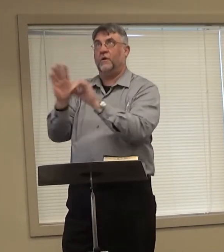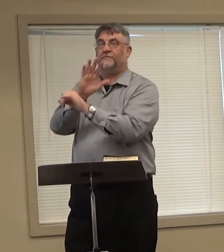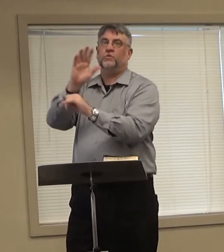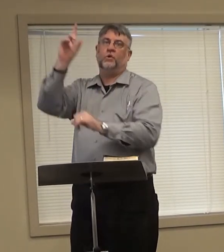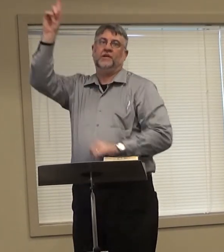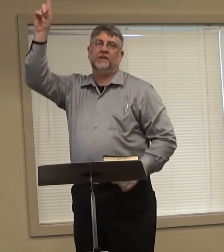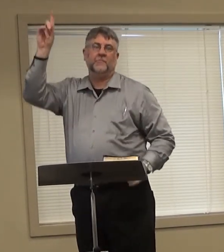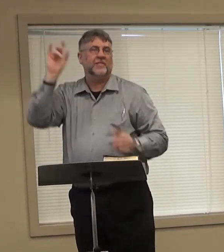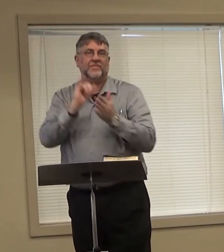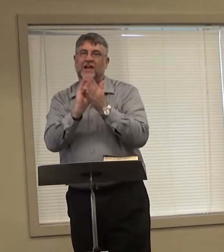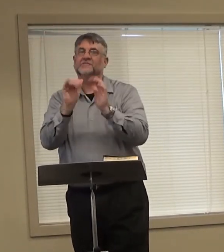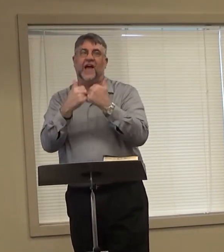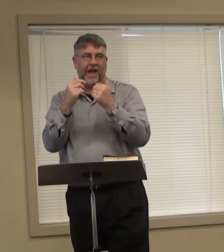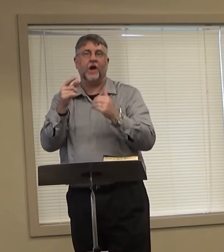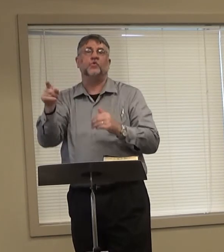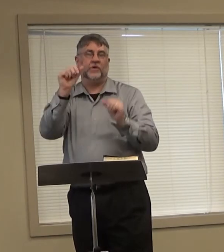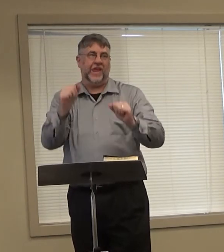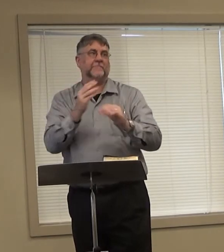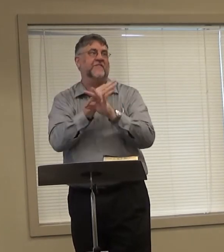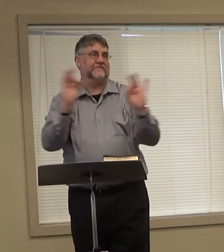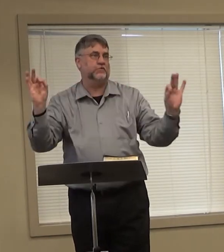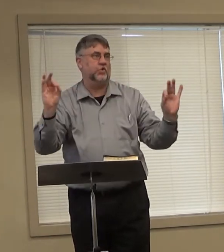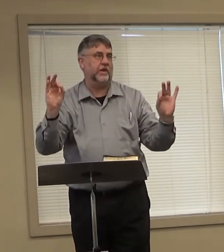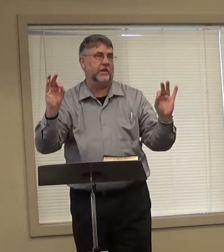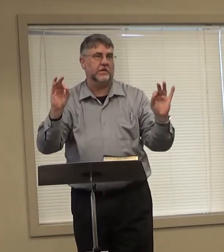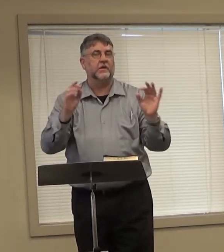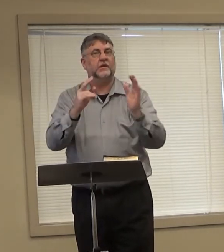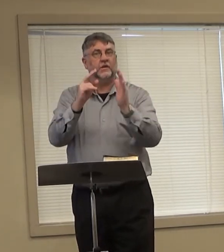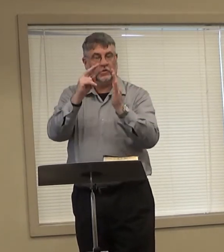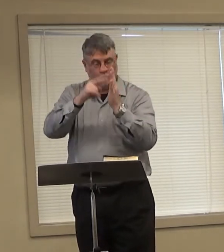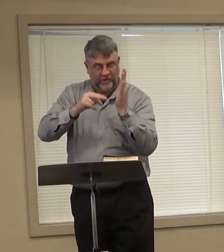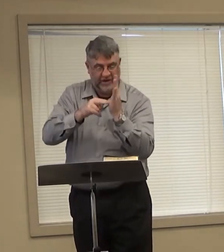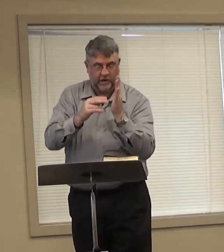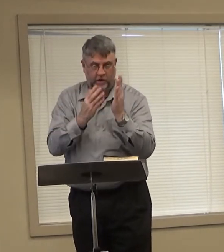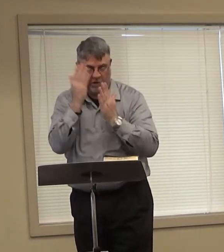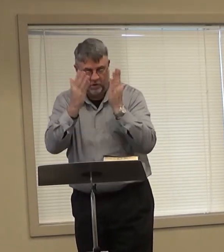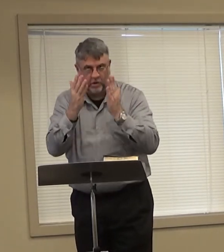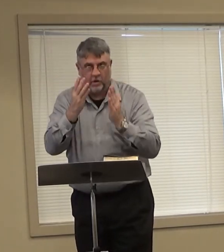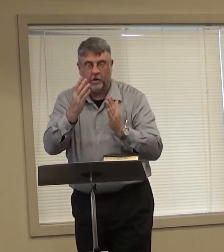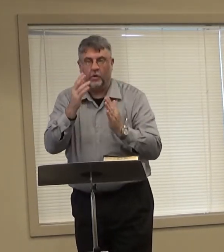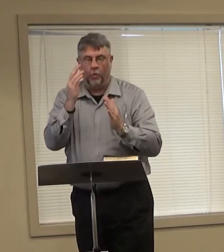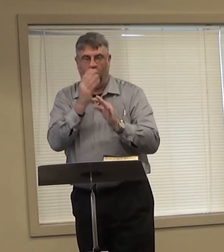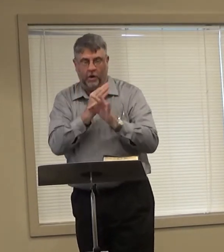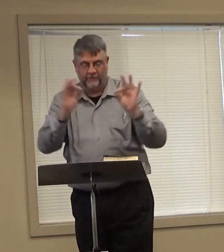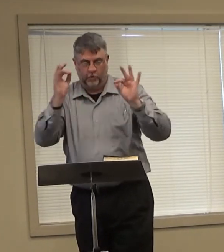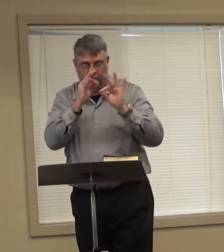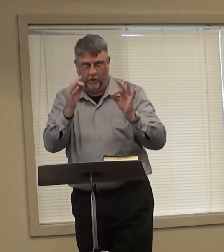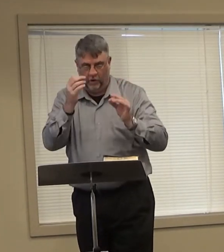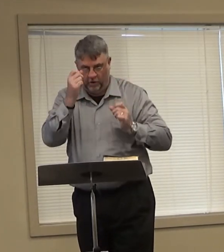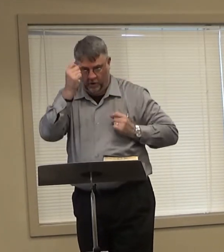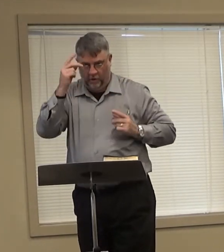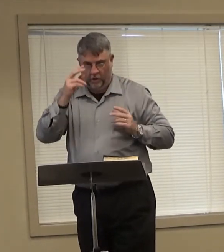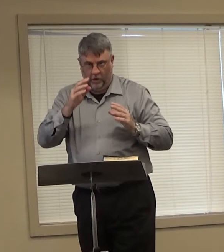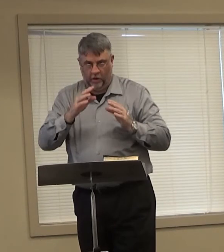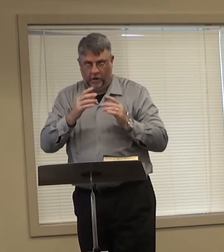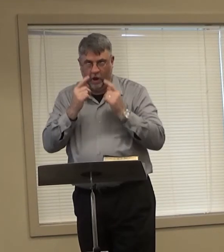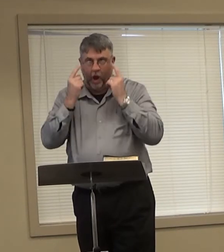As you surrender your heart fully to him, you will experience his freedom. As you read his word, you'll gain